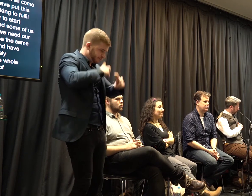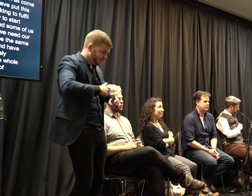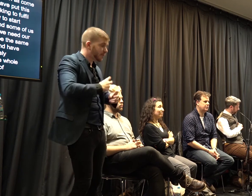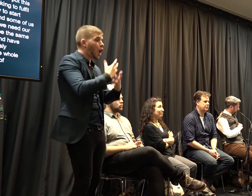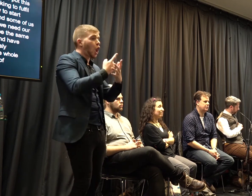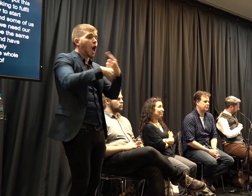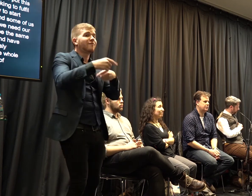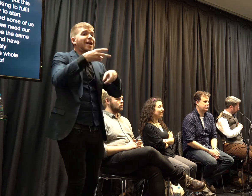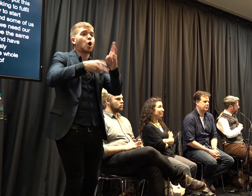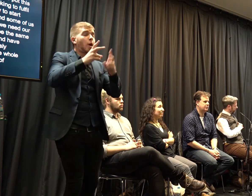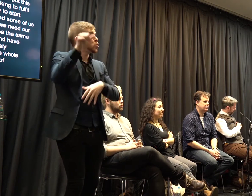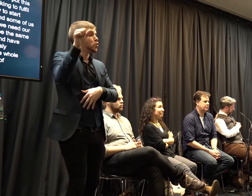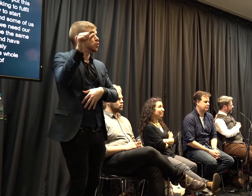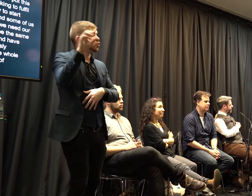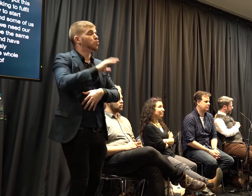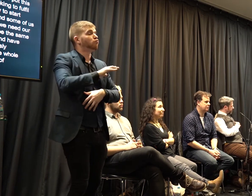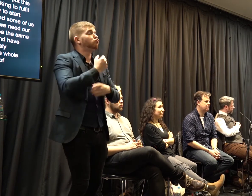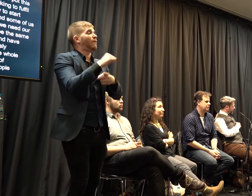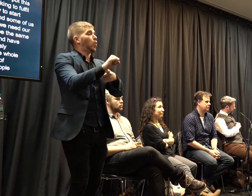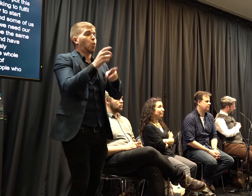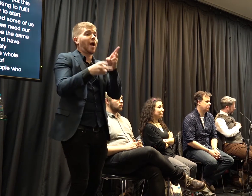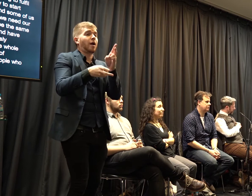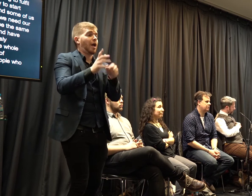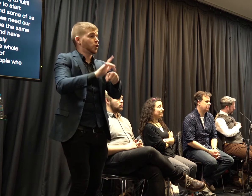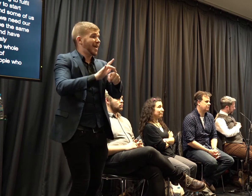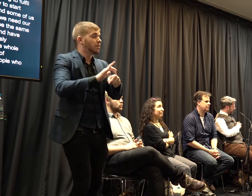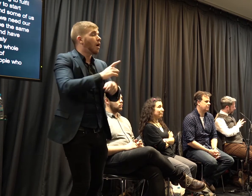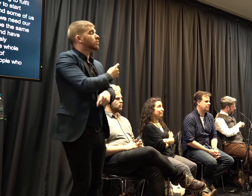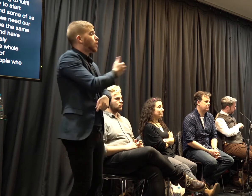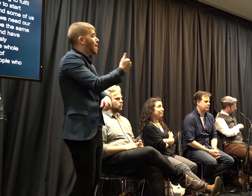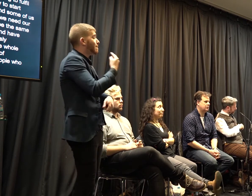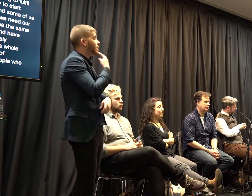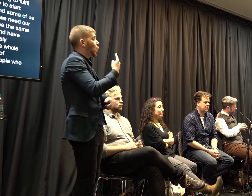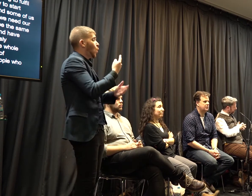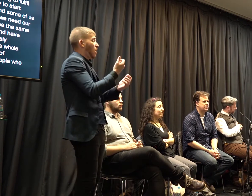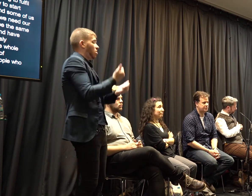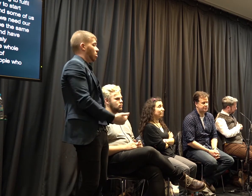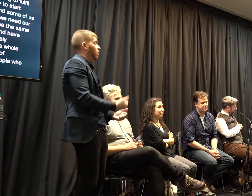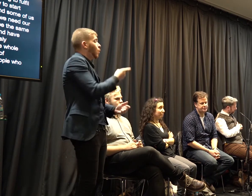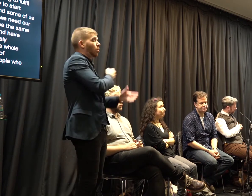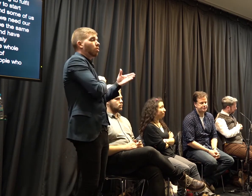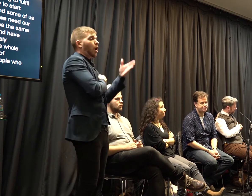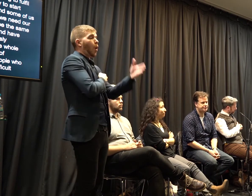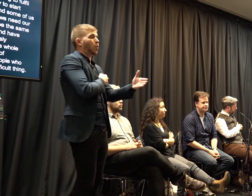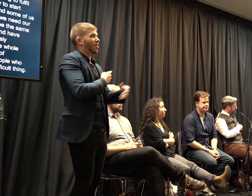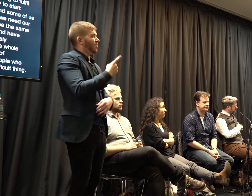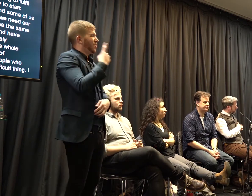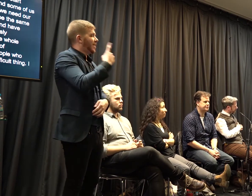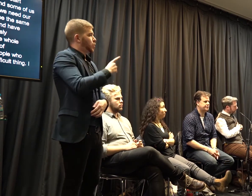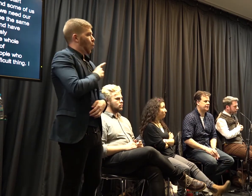some people who shouldn't do. And I think it's a very, very difficult thing, and I think that's why you've got the